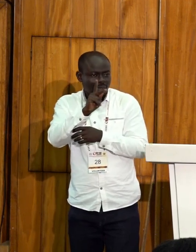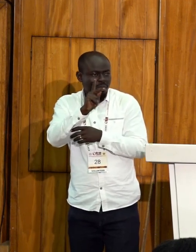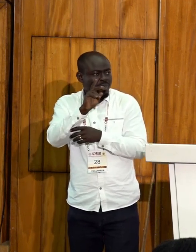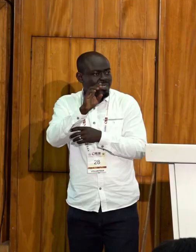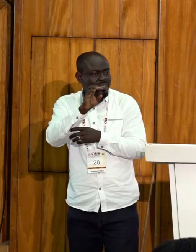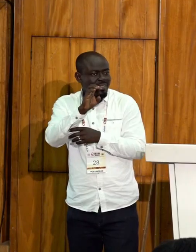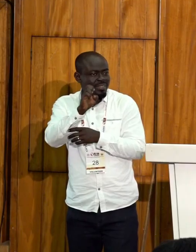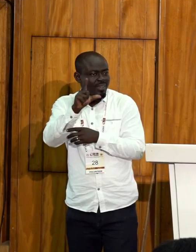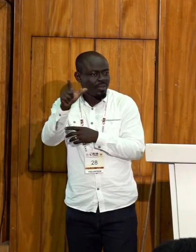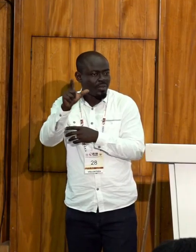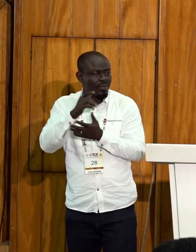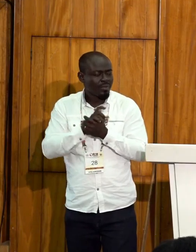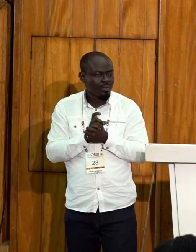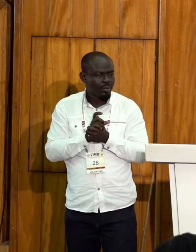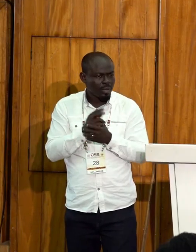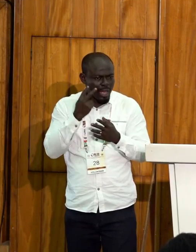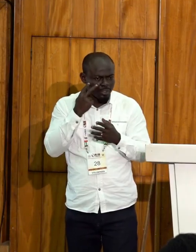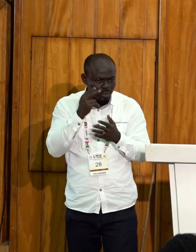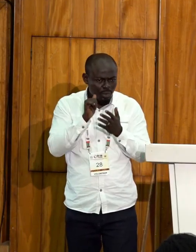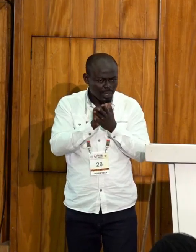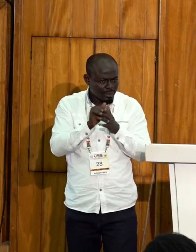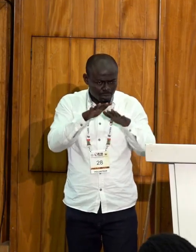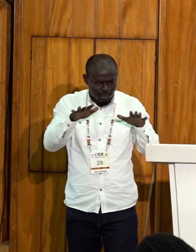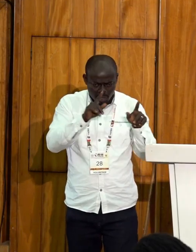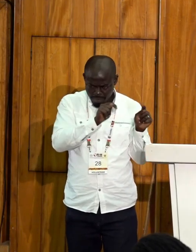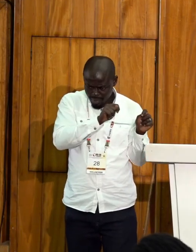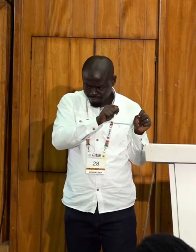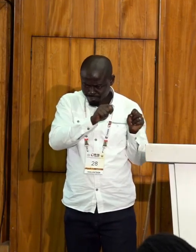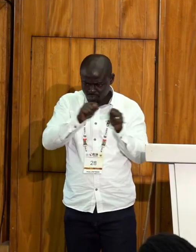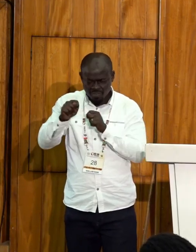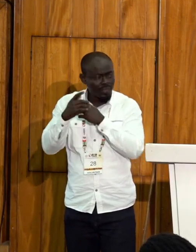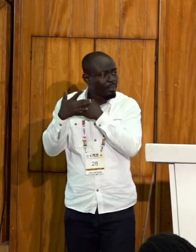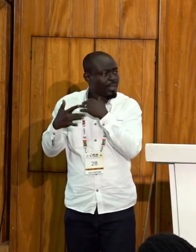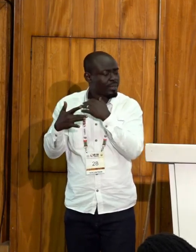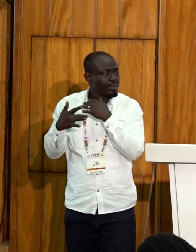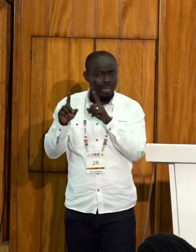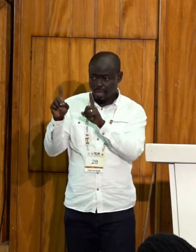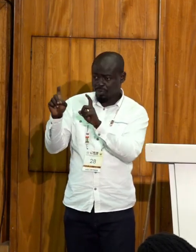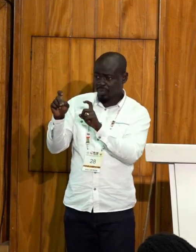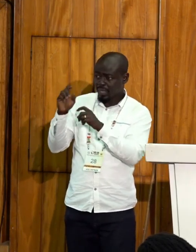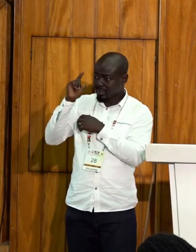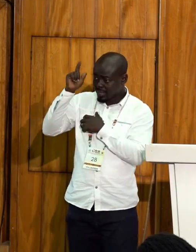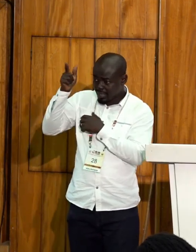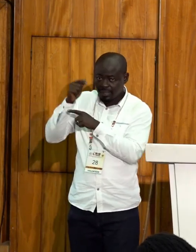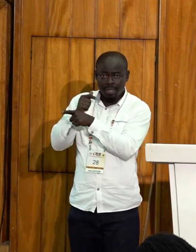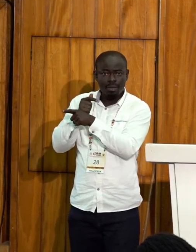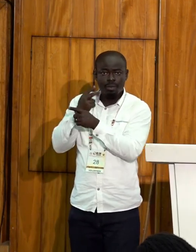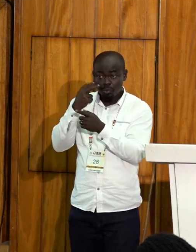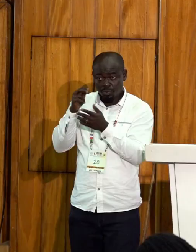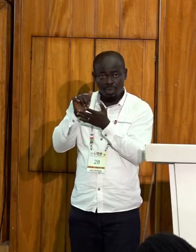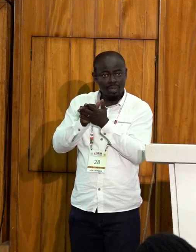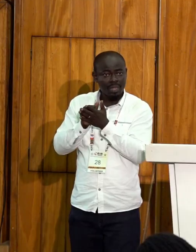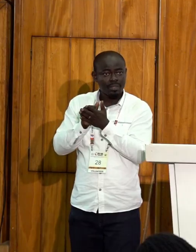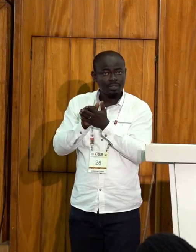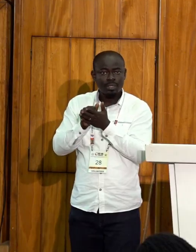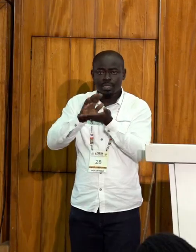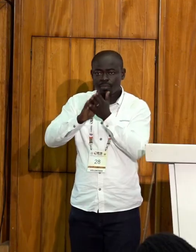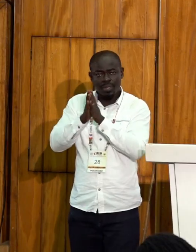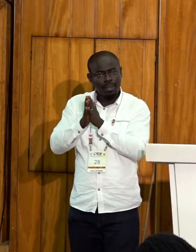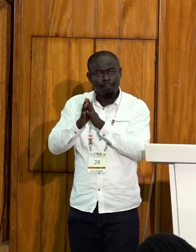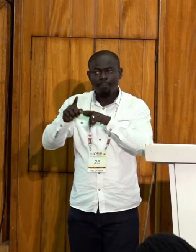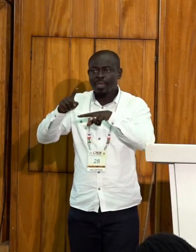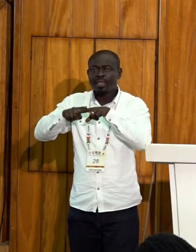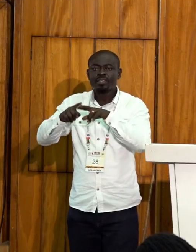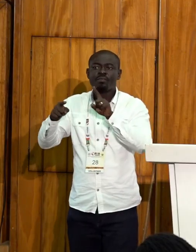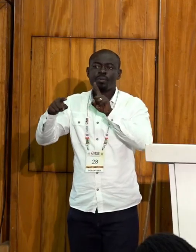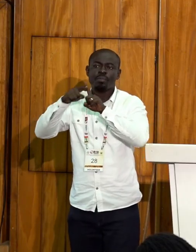clinic being transfused, and when they were tested later, we found that they were HIV